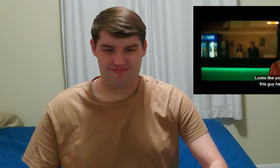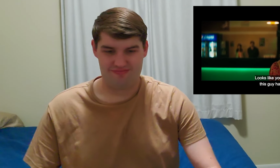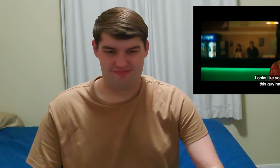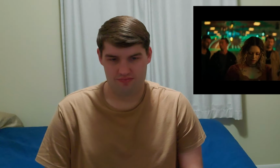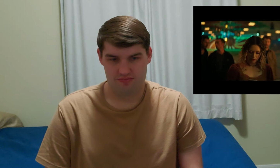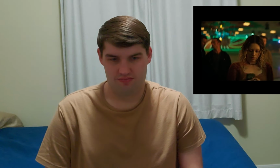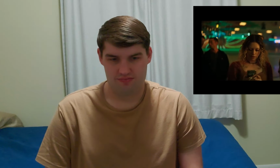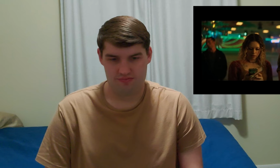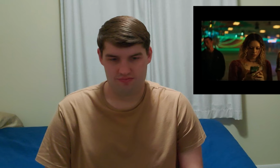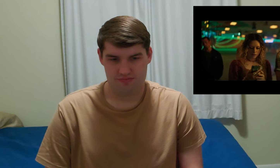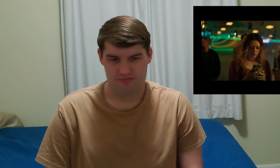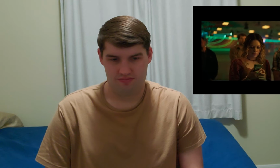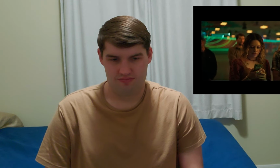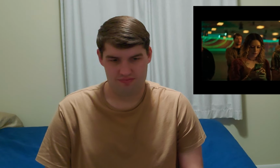it.